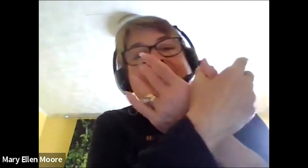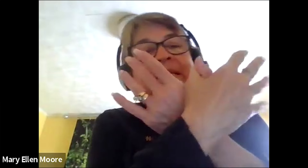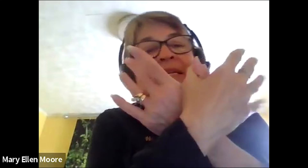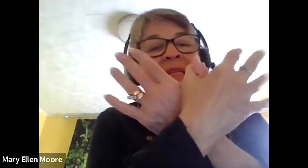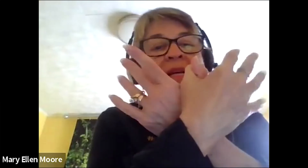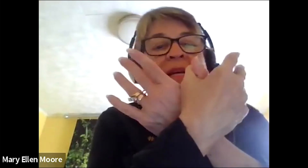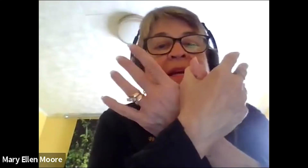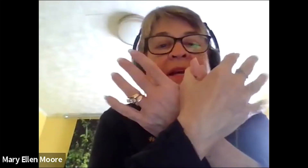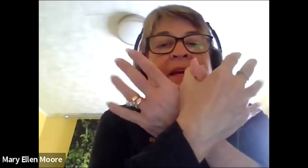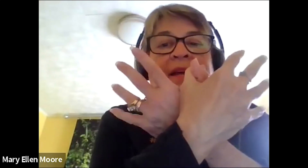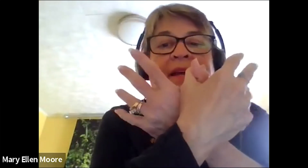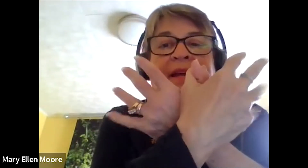is?